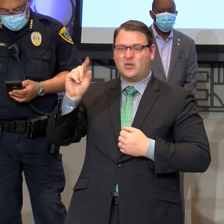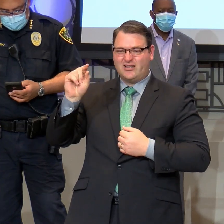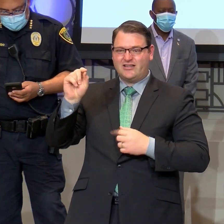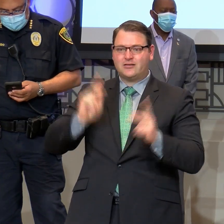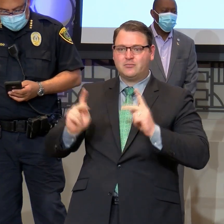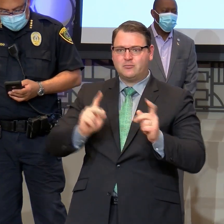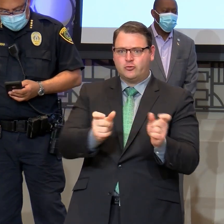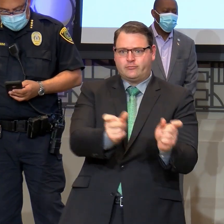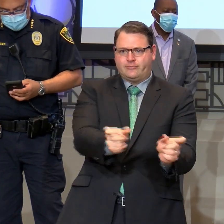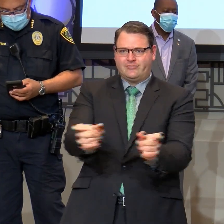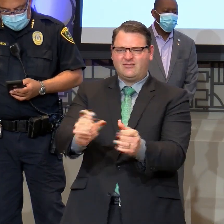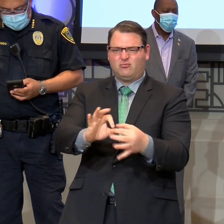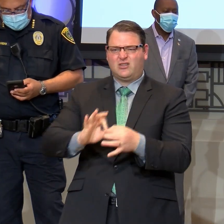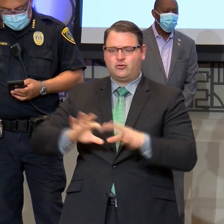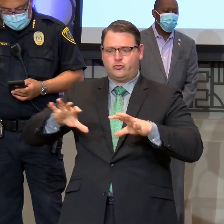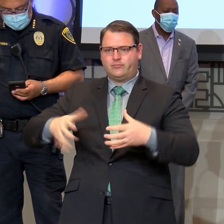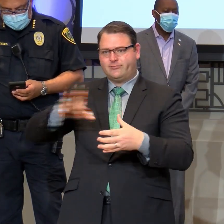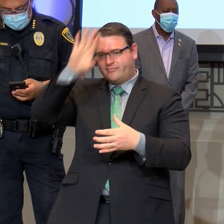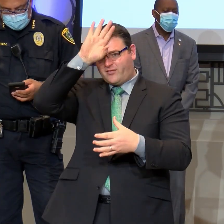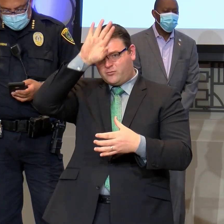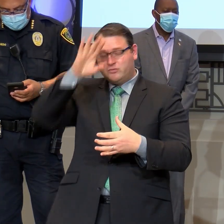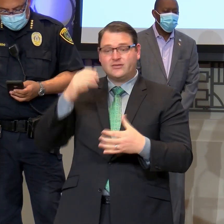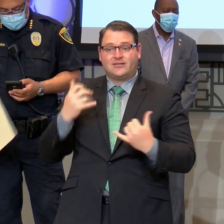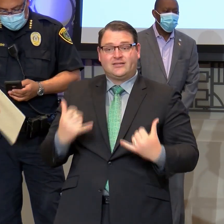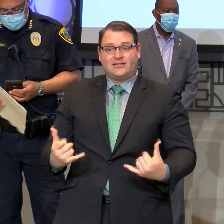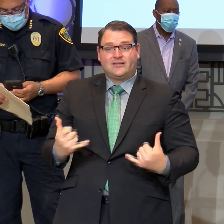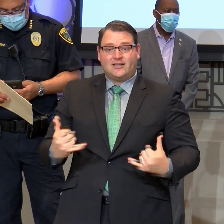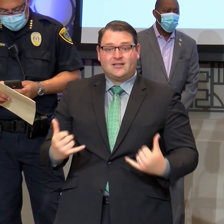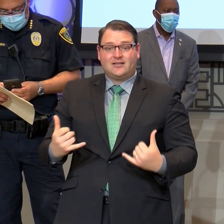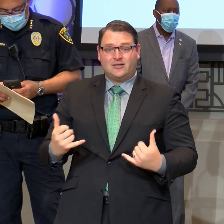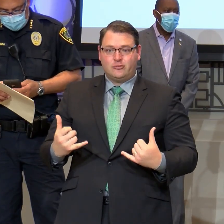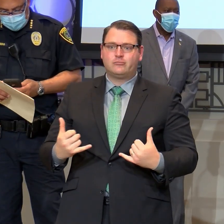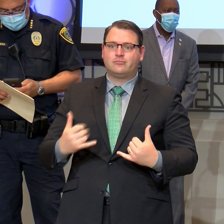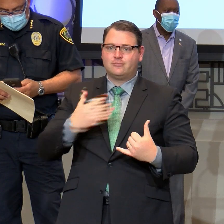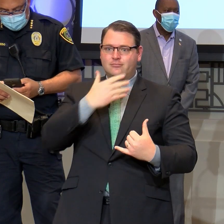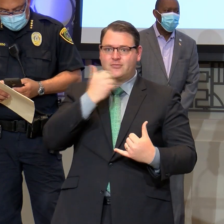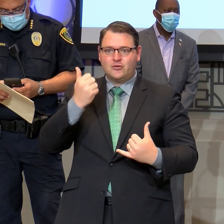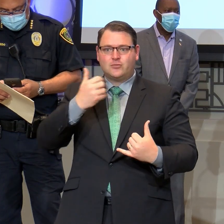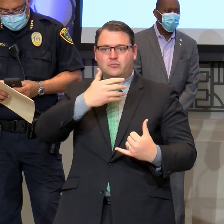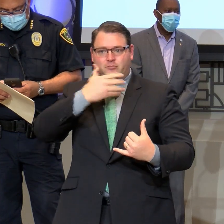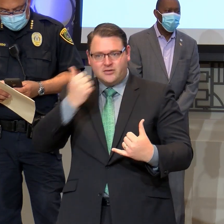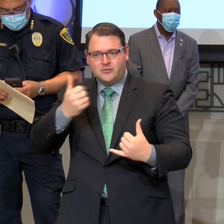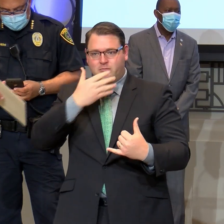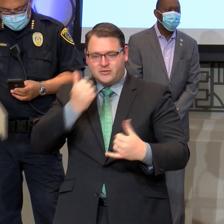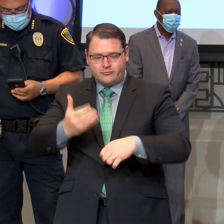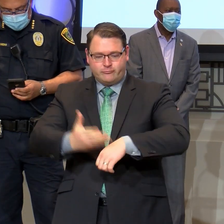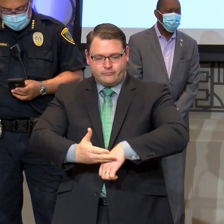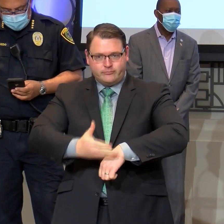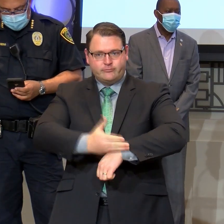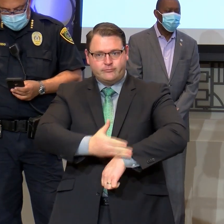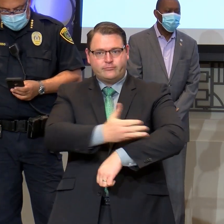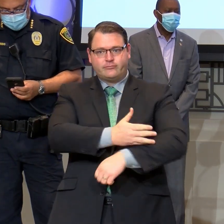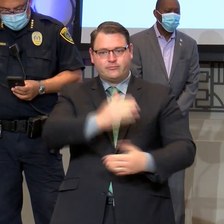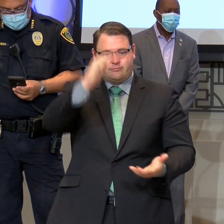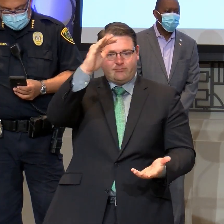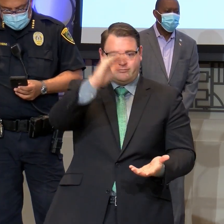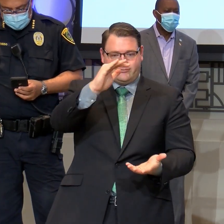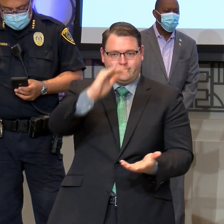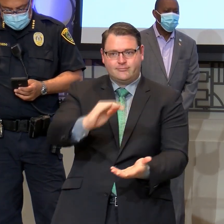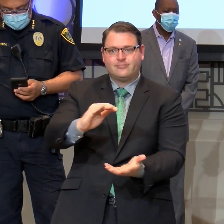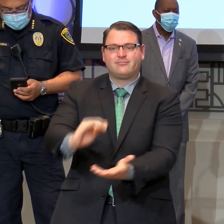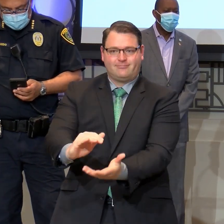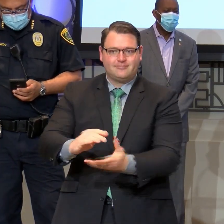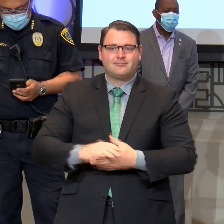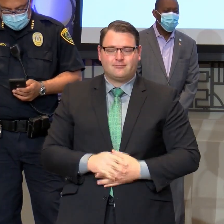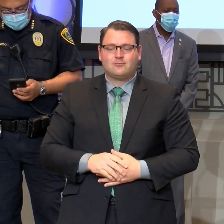we're making excellent progress in lowering the number of people that require to be quarantined. I want to thank